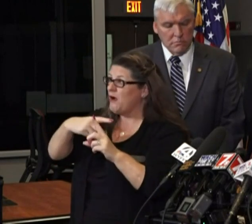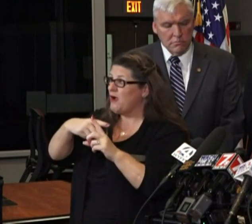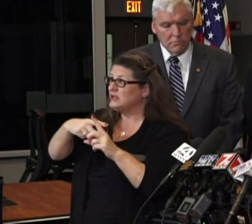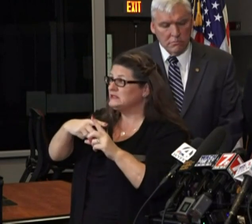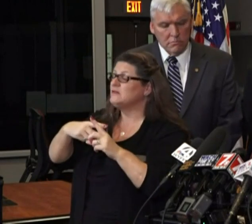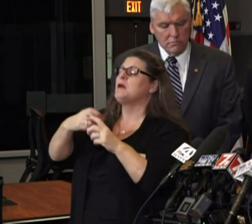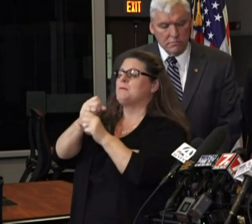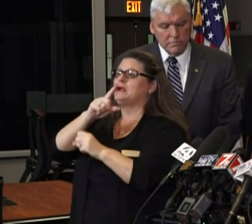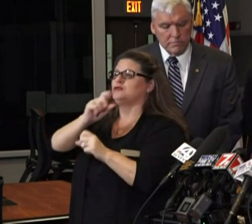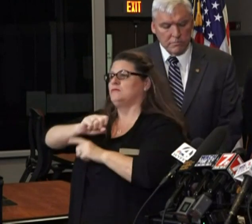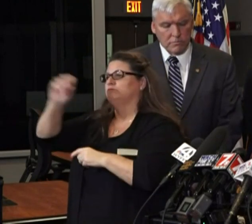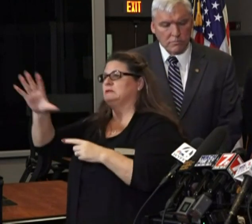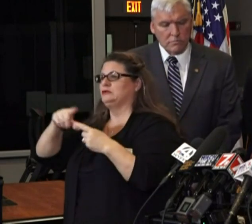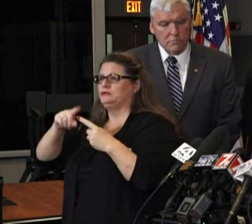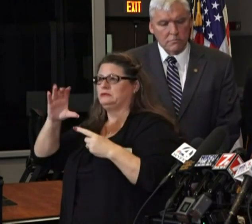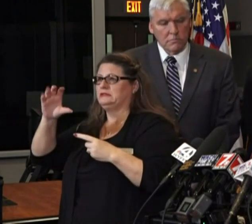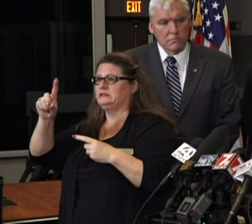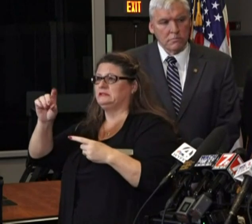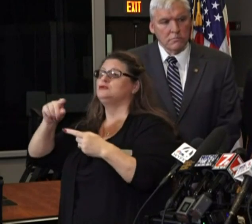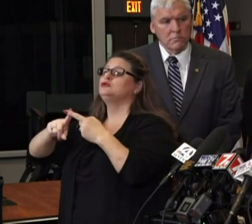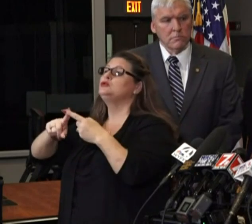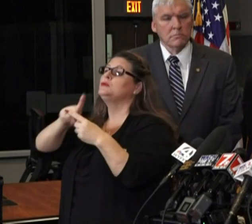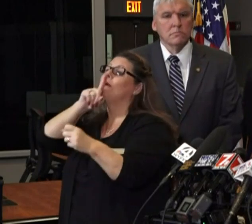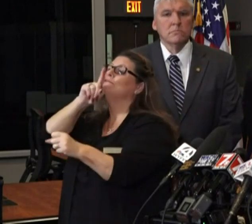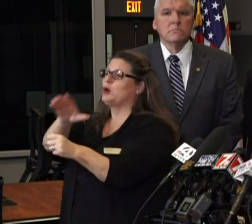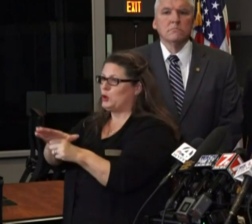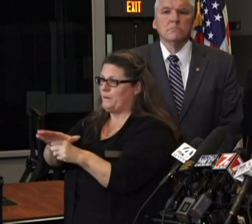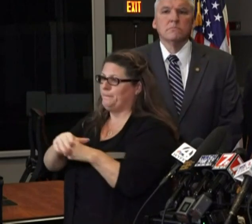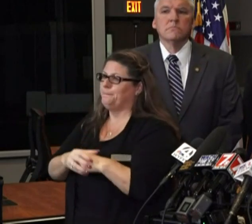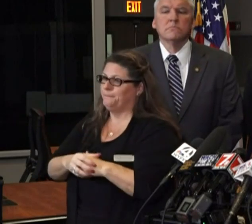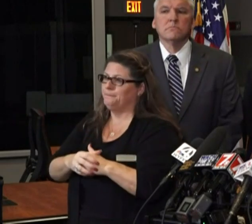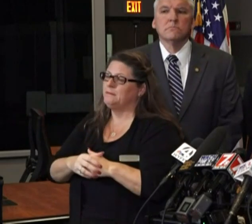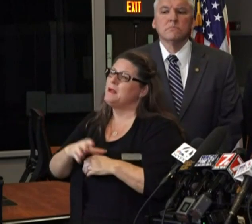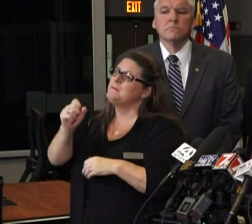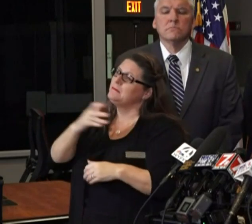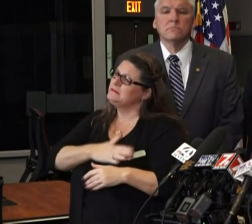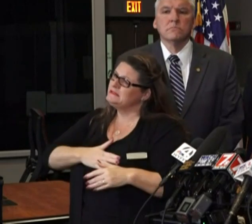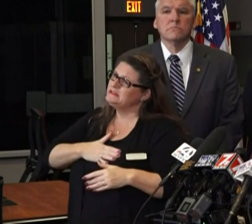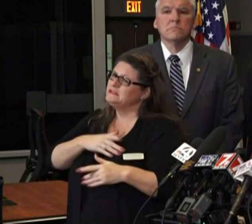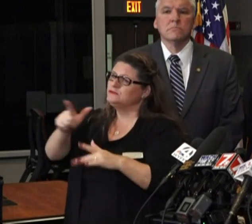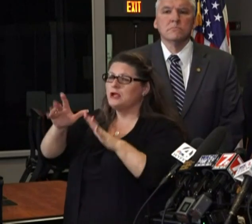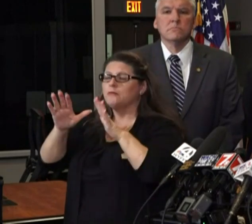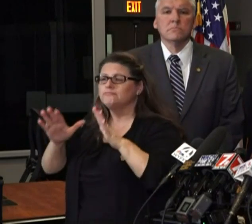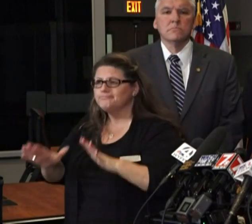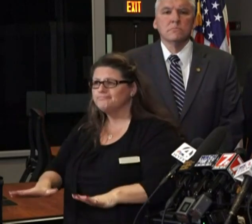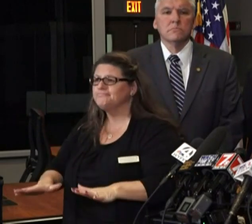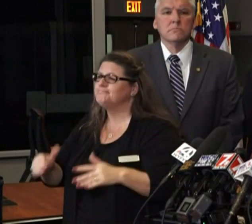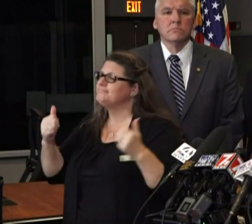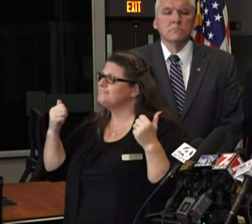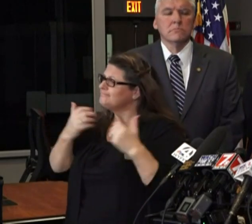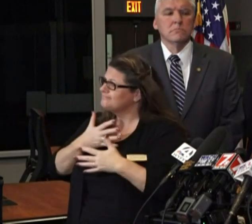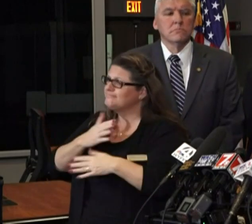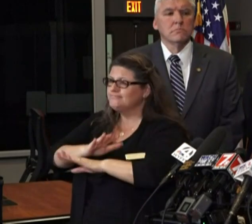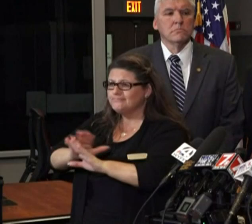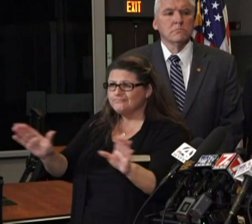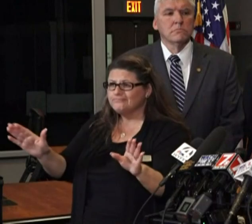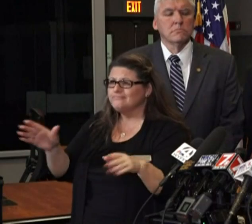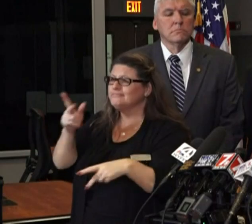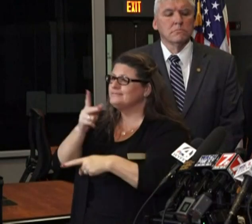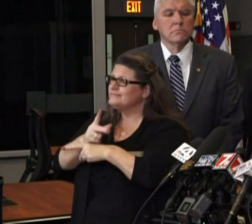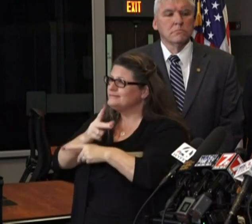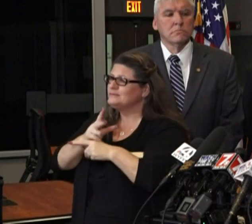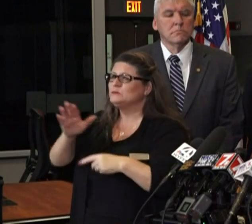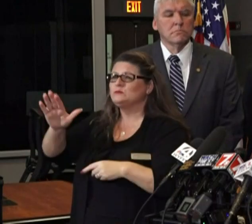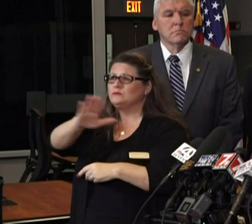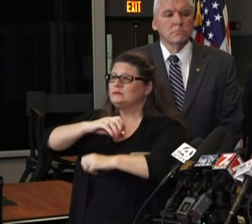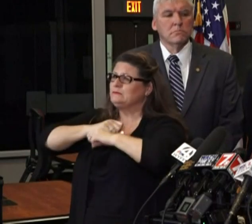lab. Again, we encourage the public to remain calm and to continue to practice daily precautions